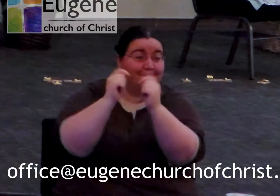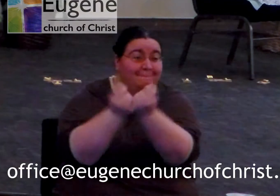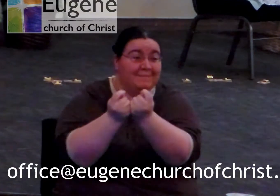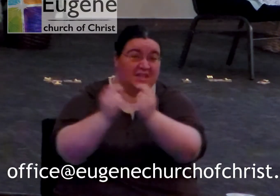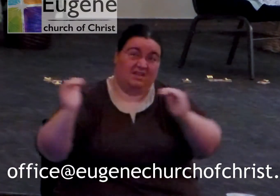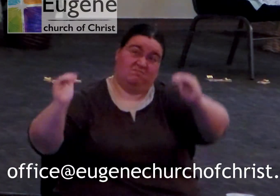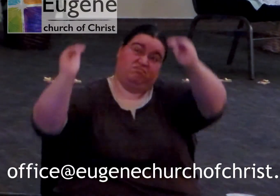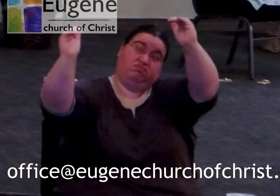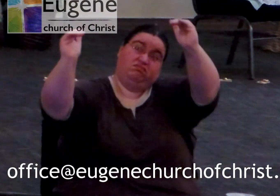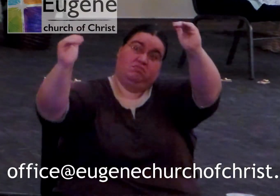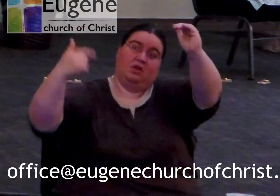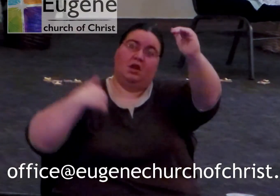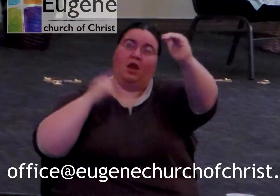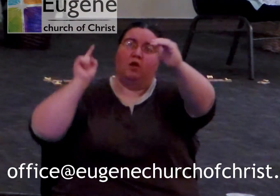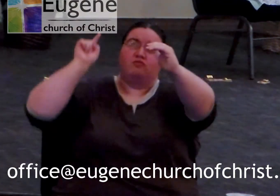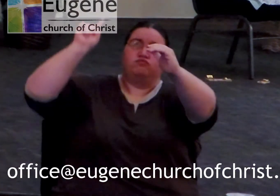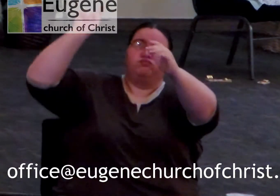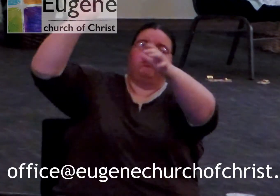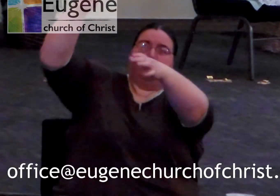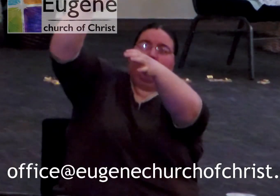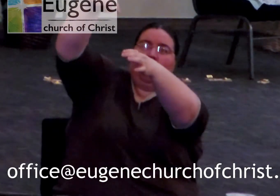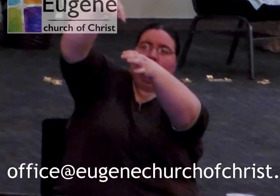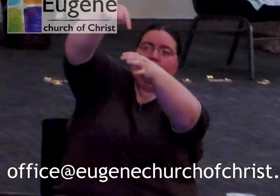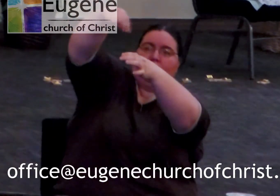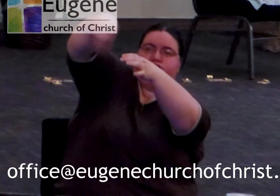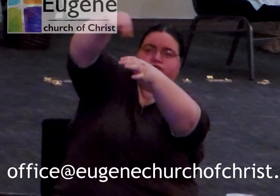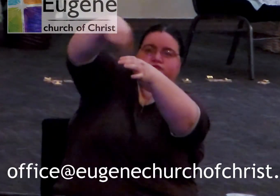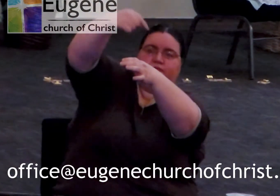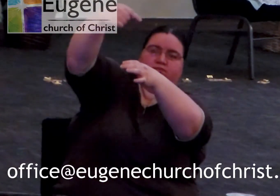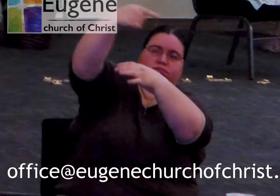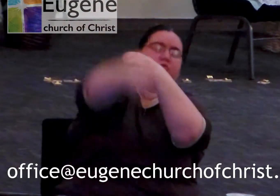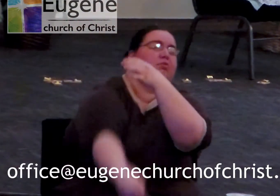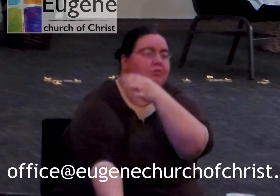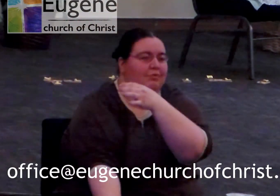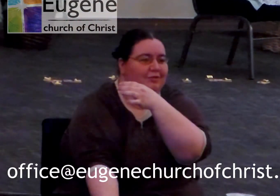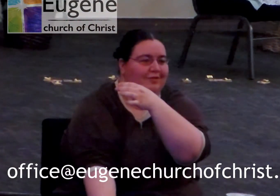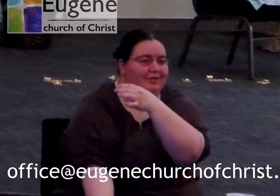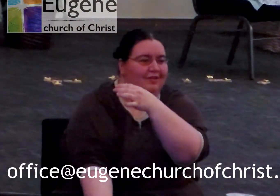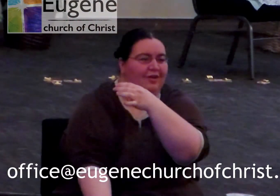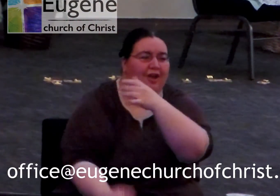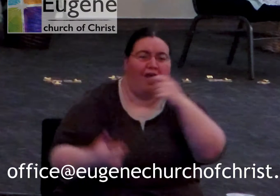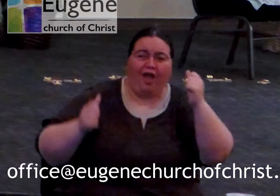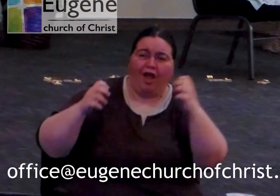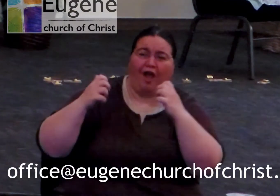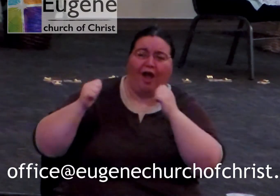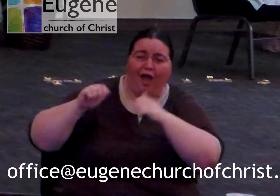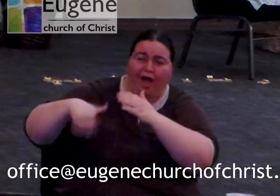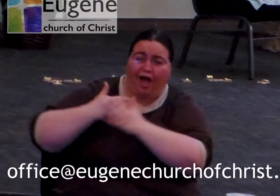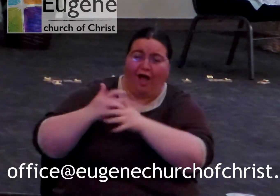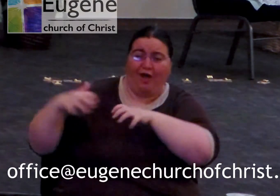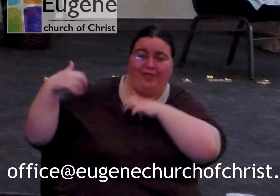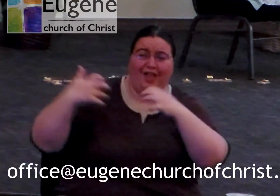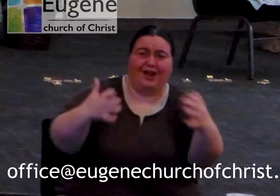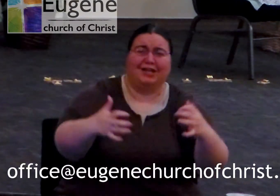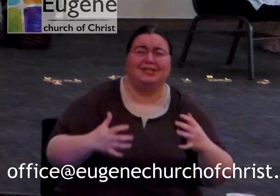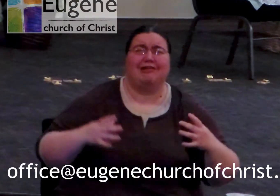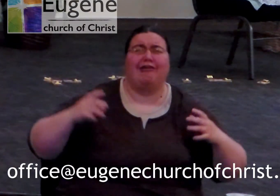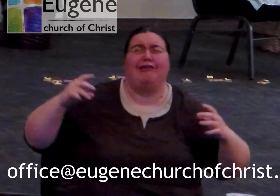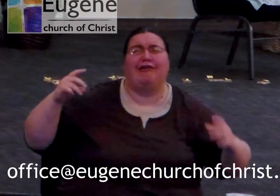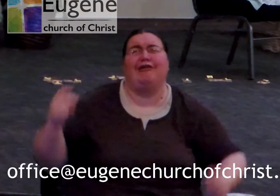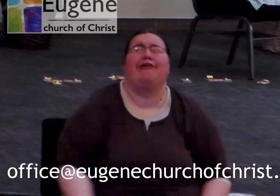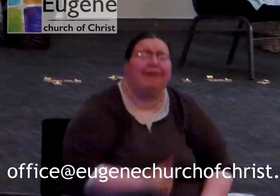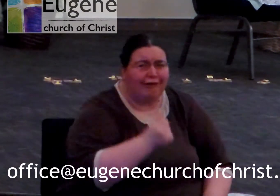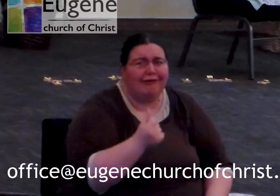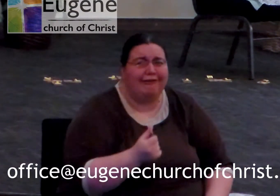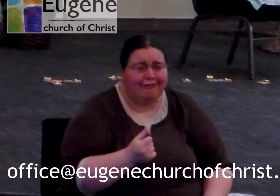like, oh! And it was like the whole audience, the other side was going, oh! And then every time I went down the court, my number